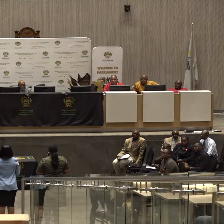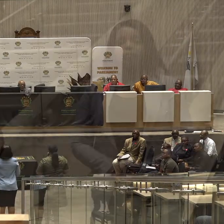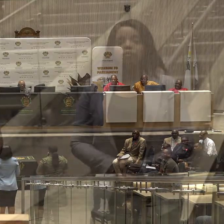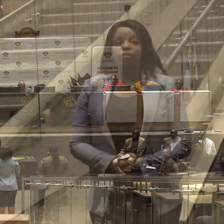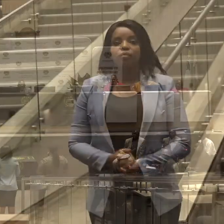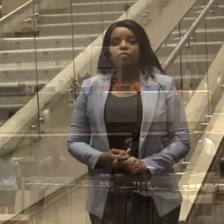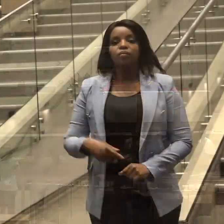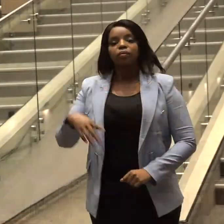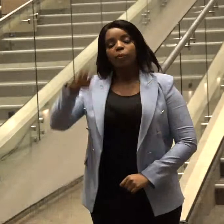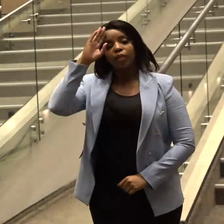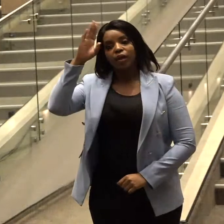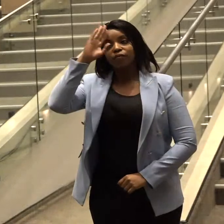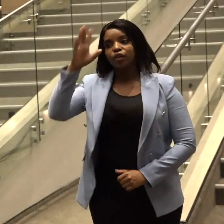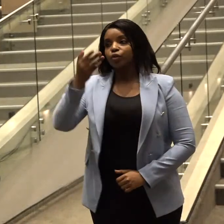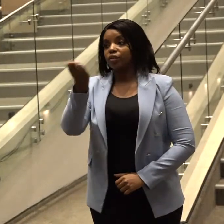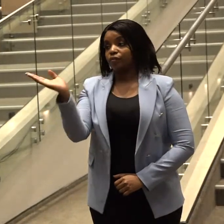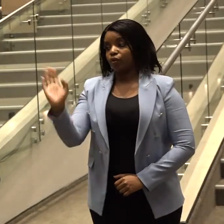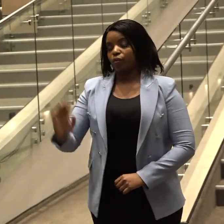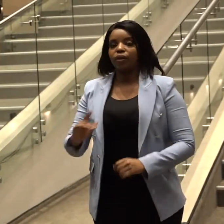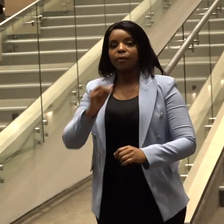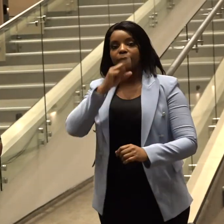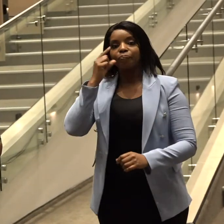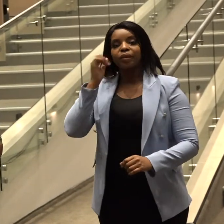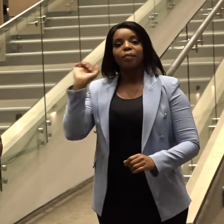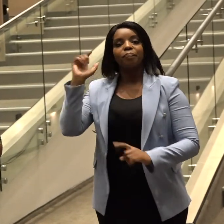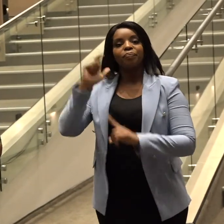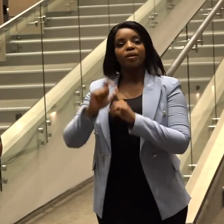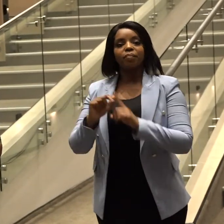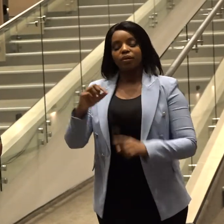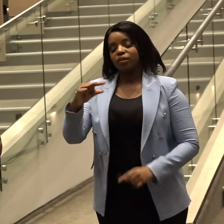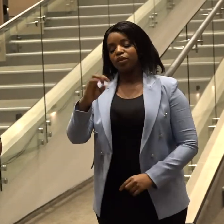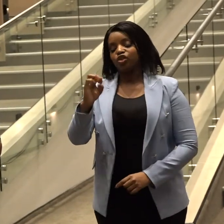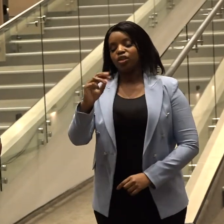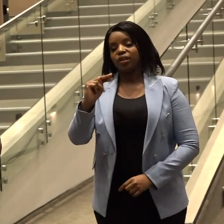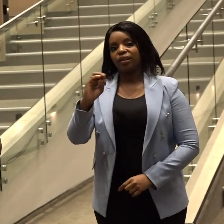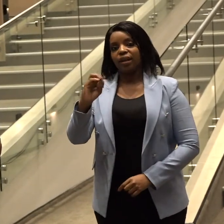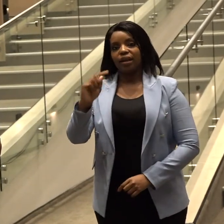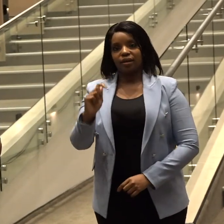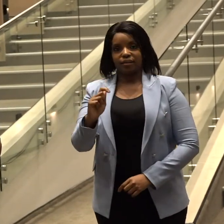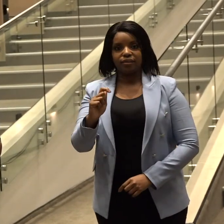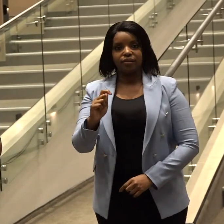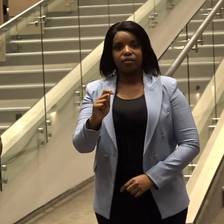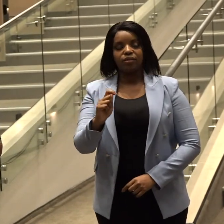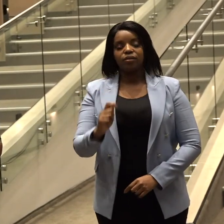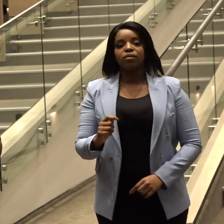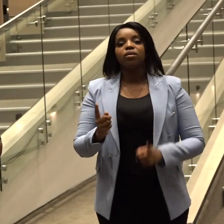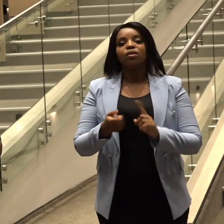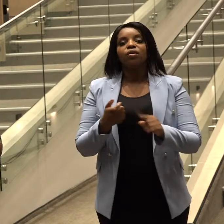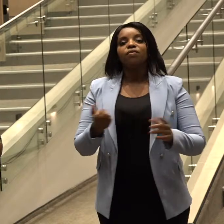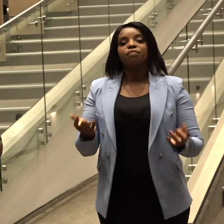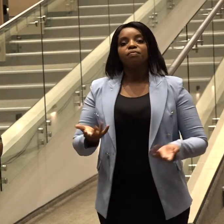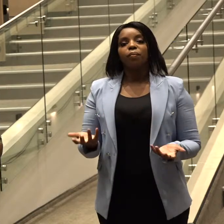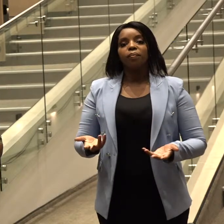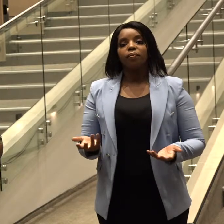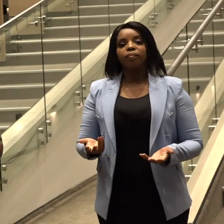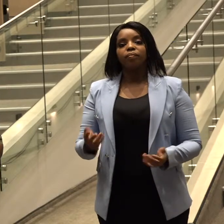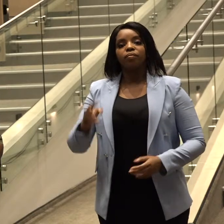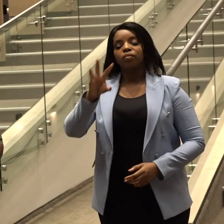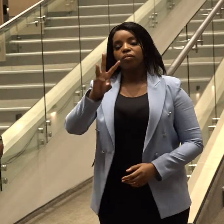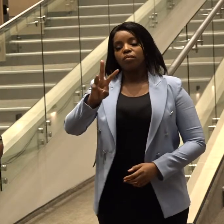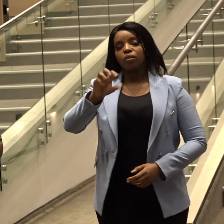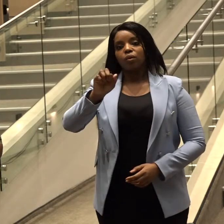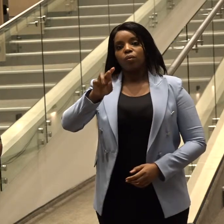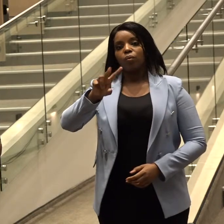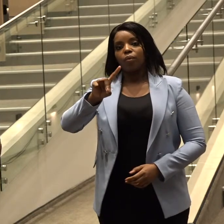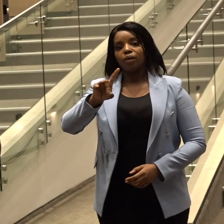good afternoon everyone my name is Jeanette bilankulo I'm come from 100